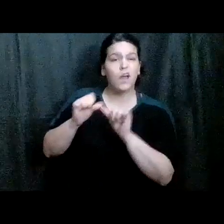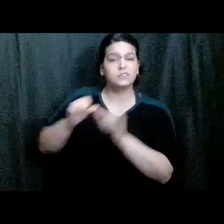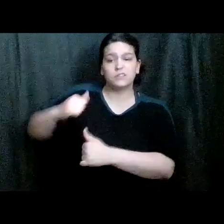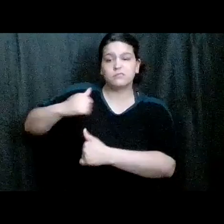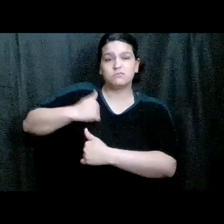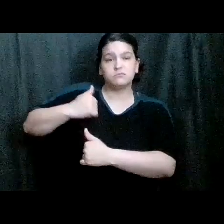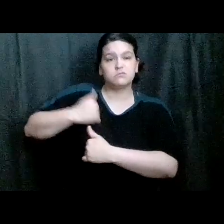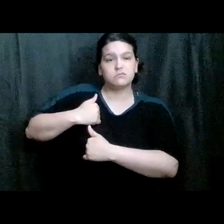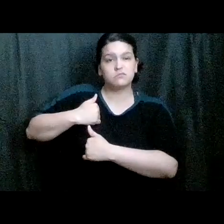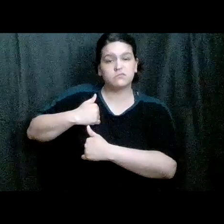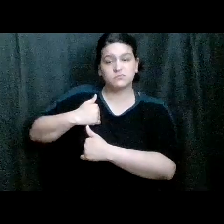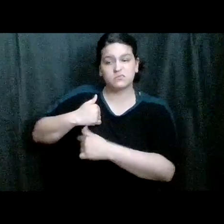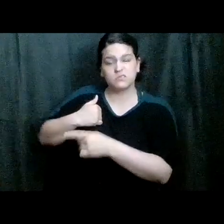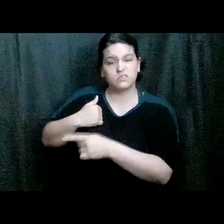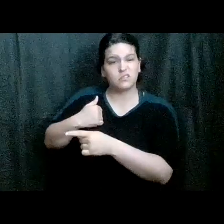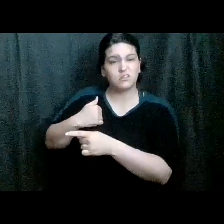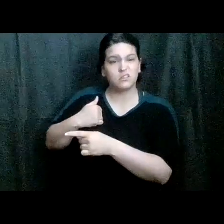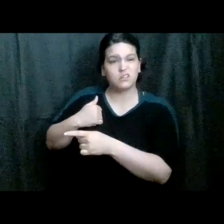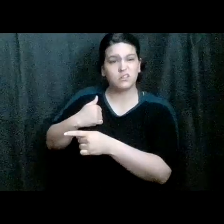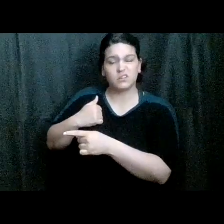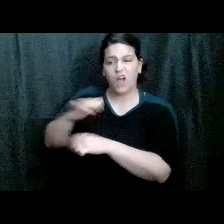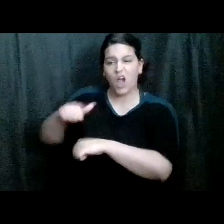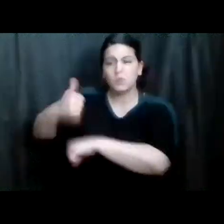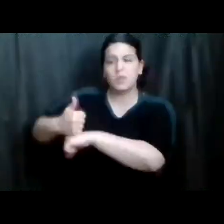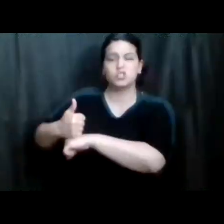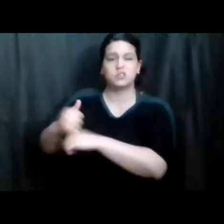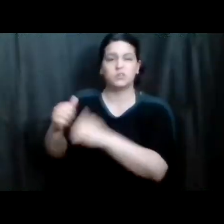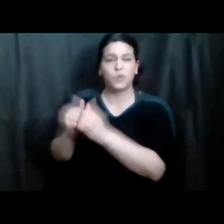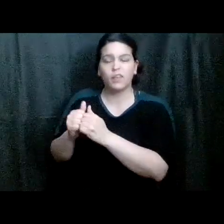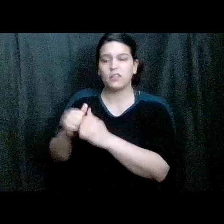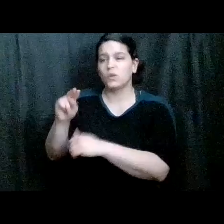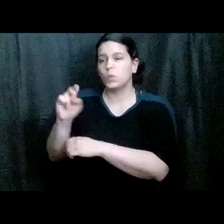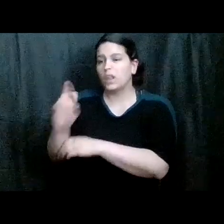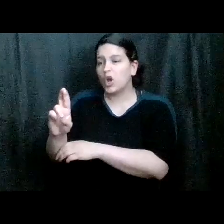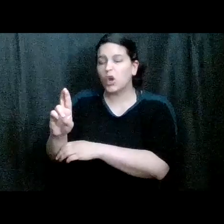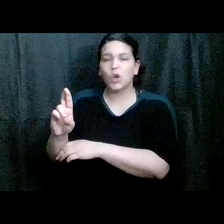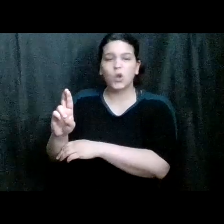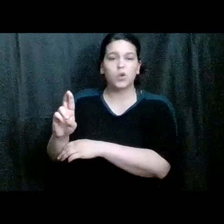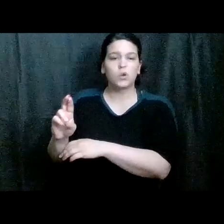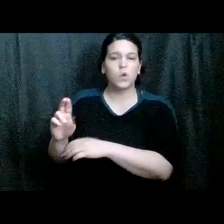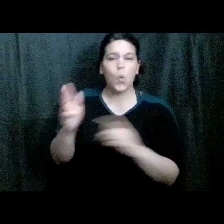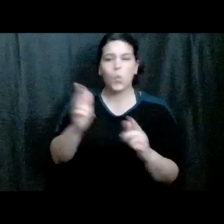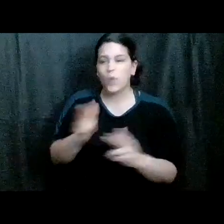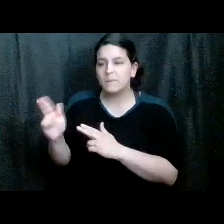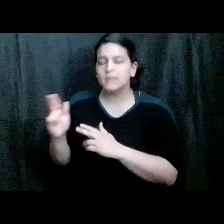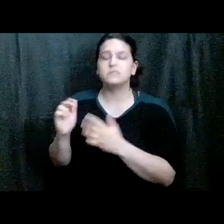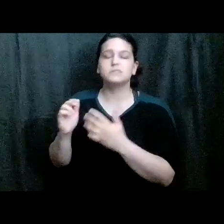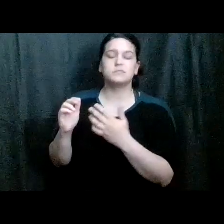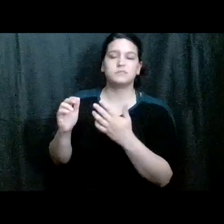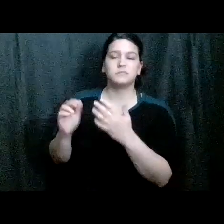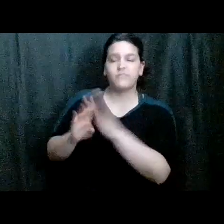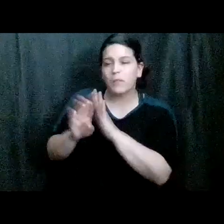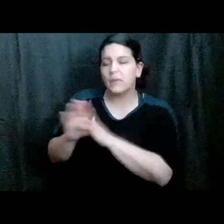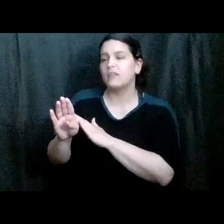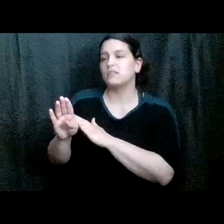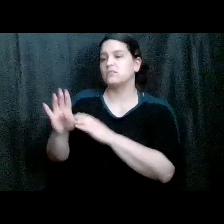National Laboratories with nuclear weapons production and weapons development and research. We're